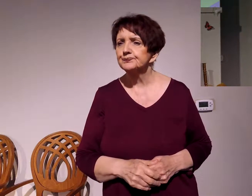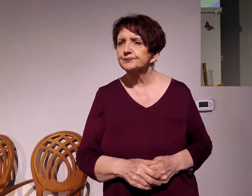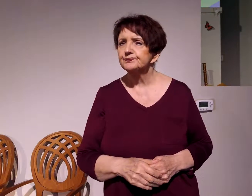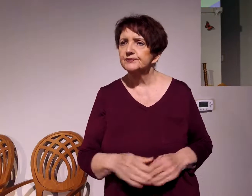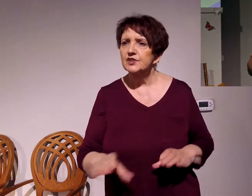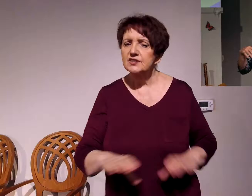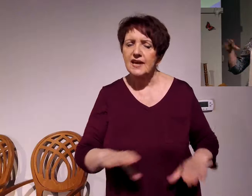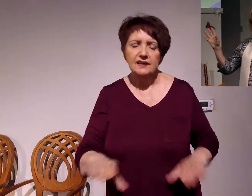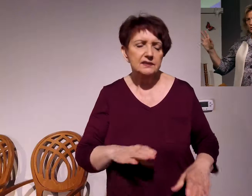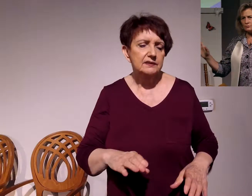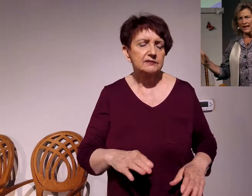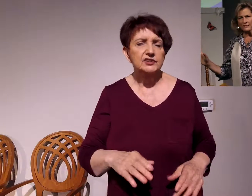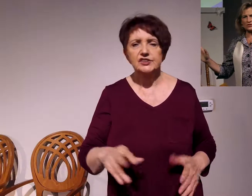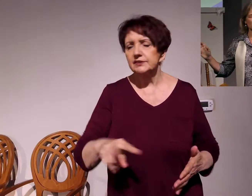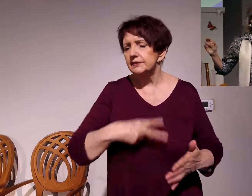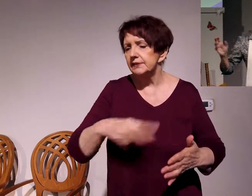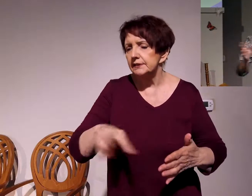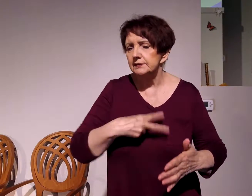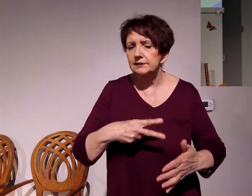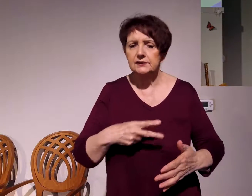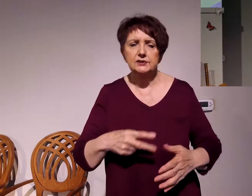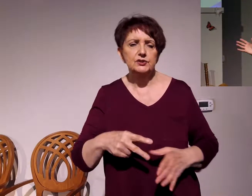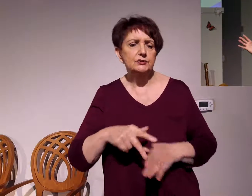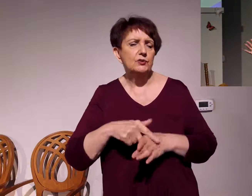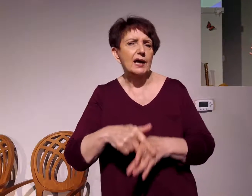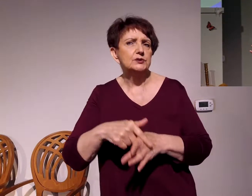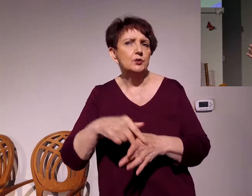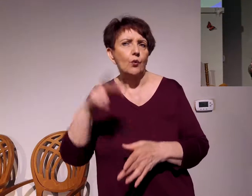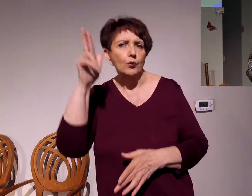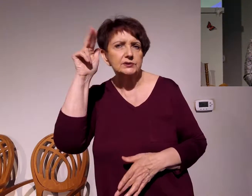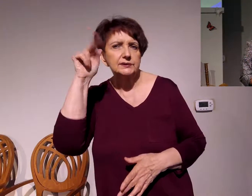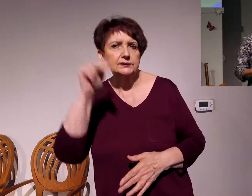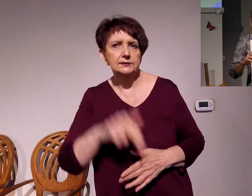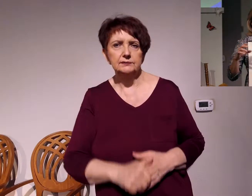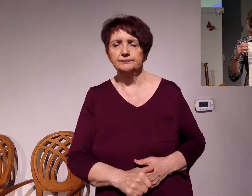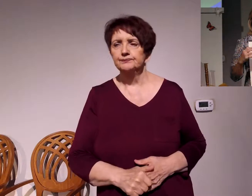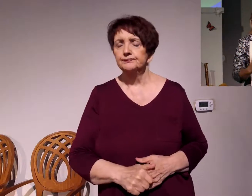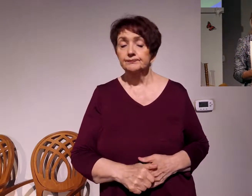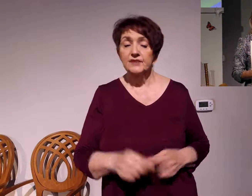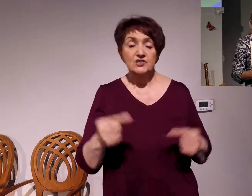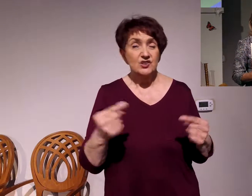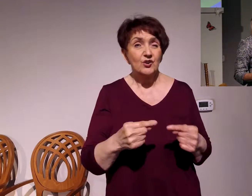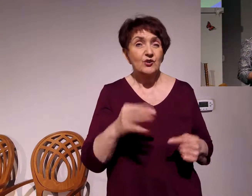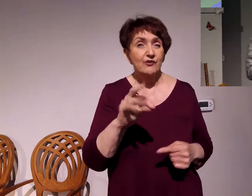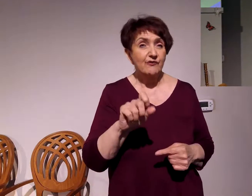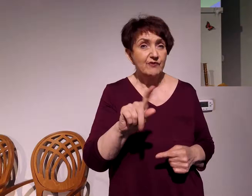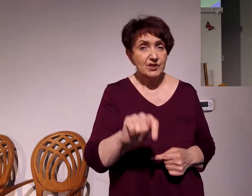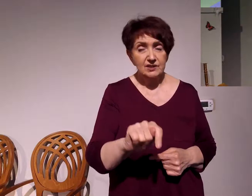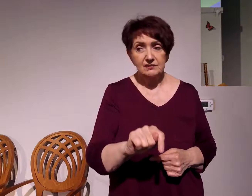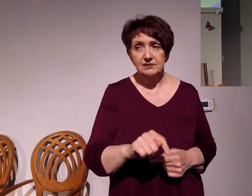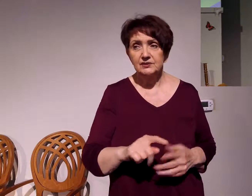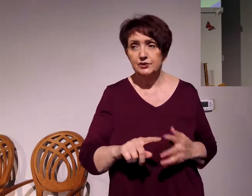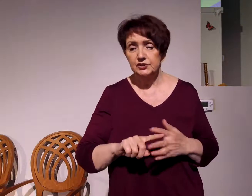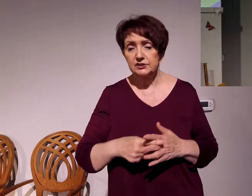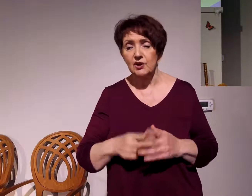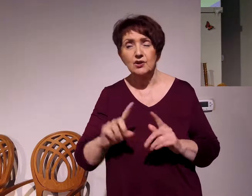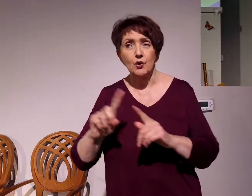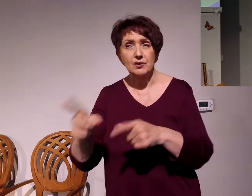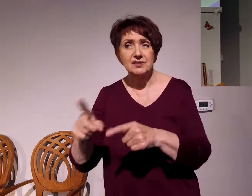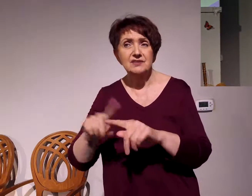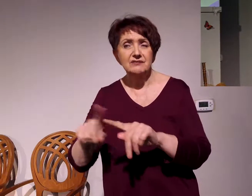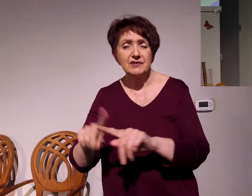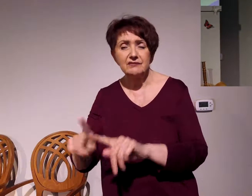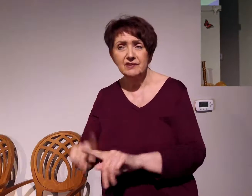active. She does ballroom dancing. She rides horses like crazy. And she hurt her foot. And she started going